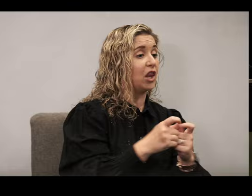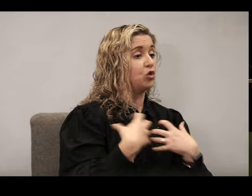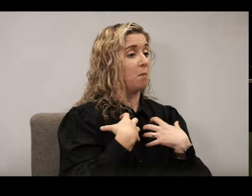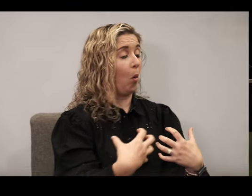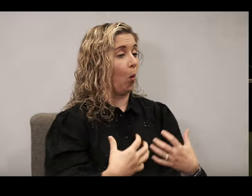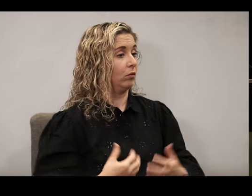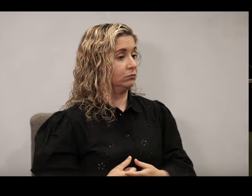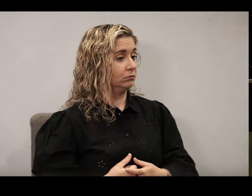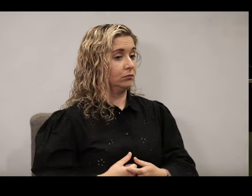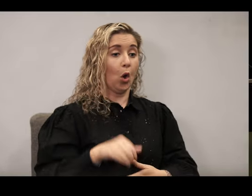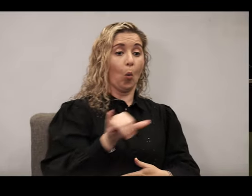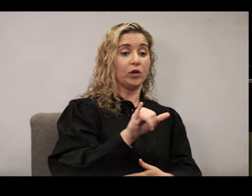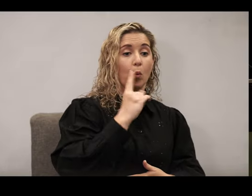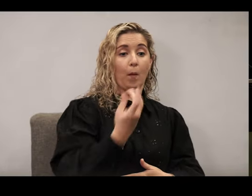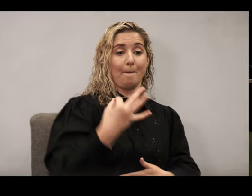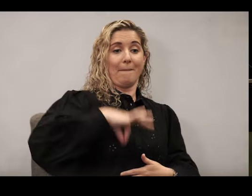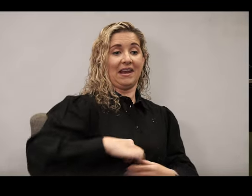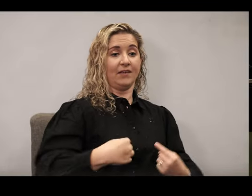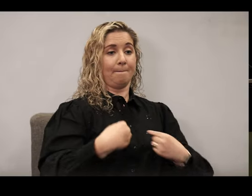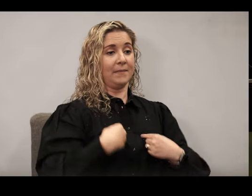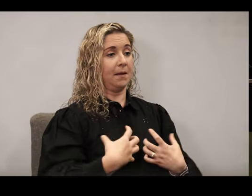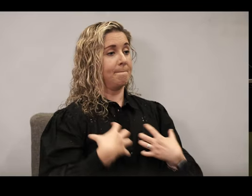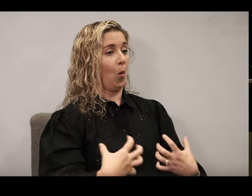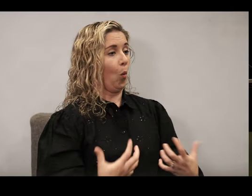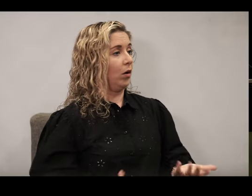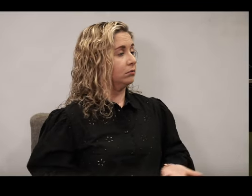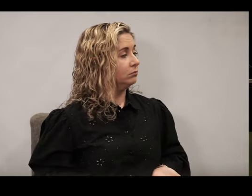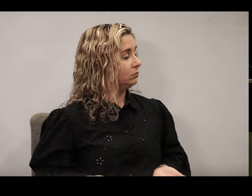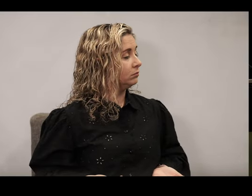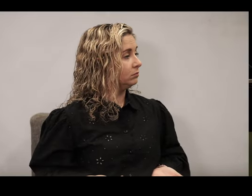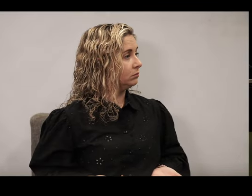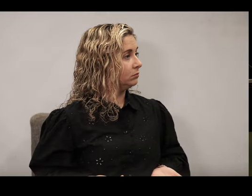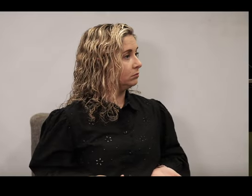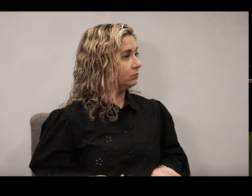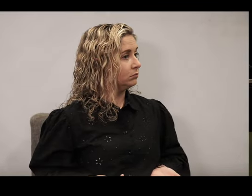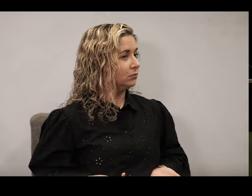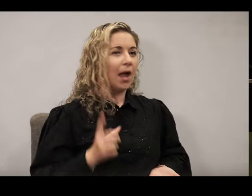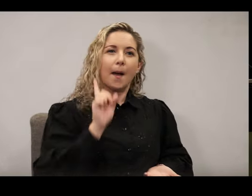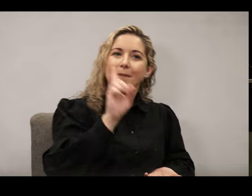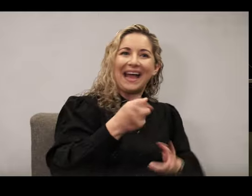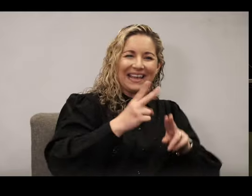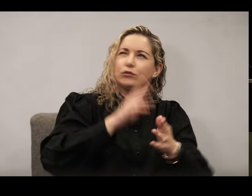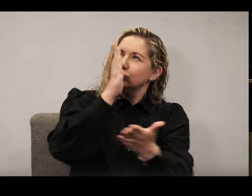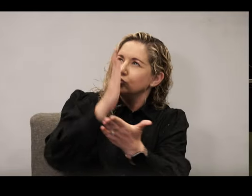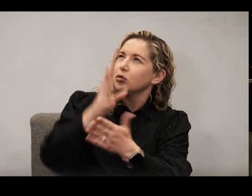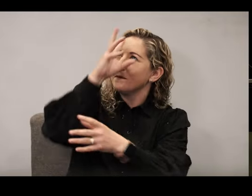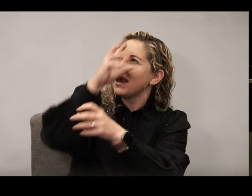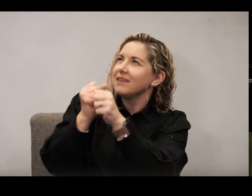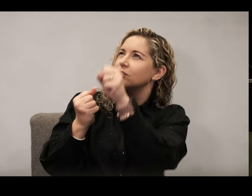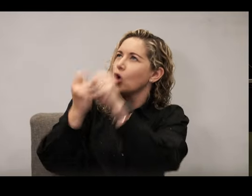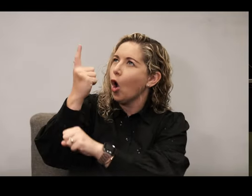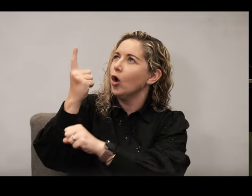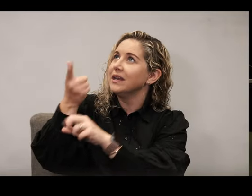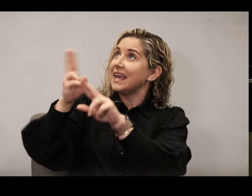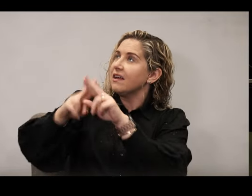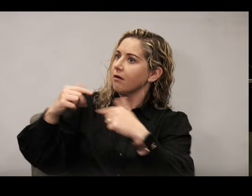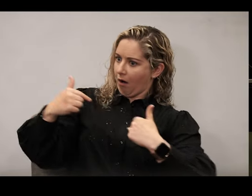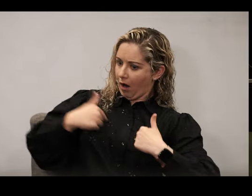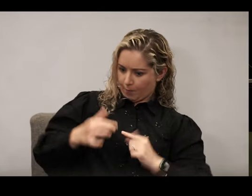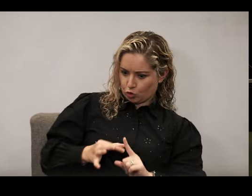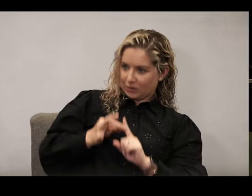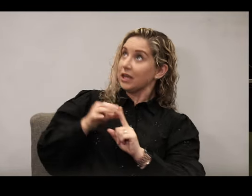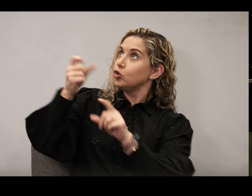bring society greater benefit. But if you see humans as being created in the image of God, you see the humans